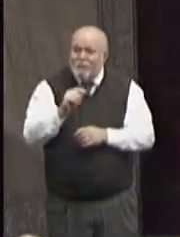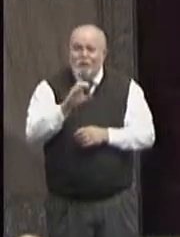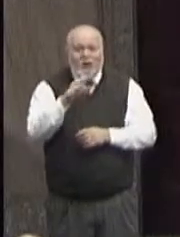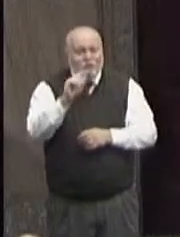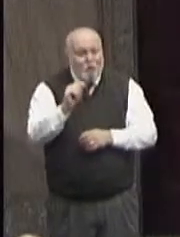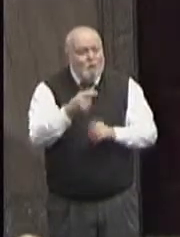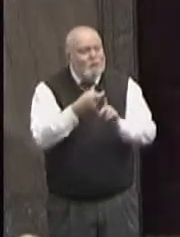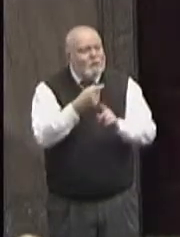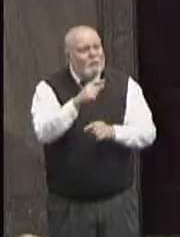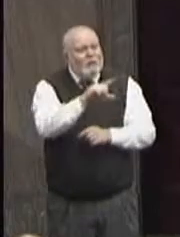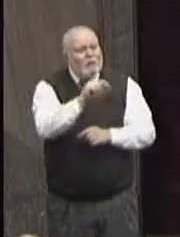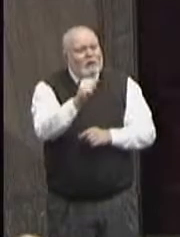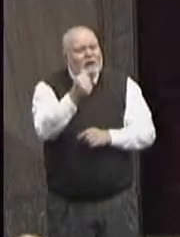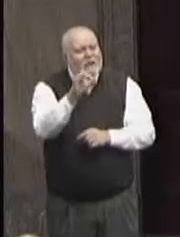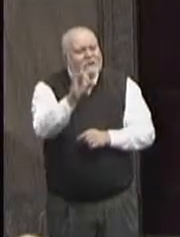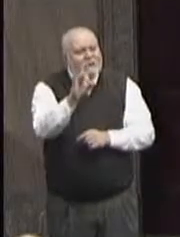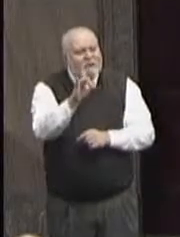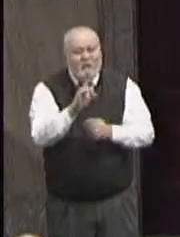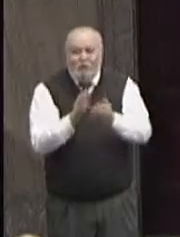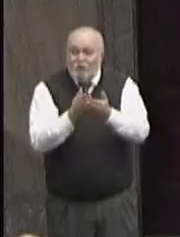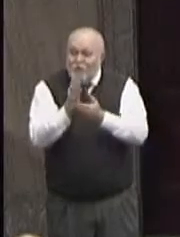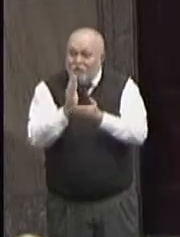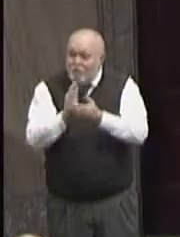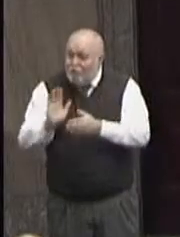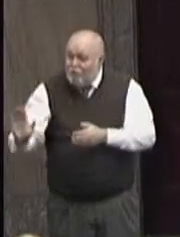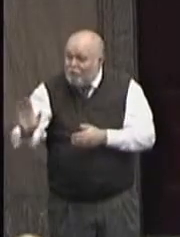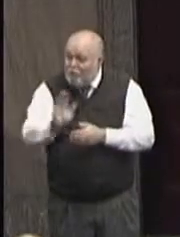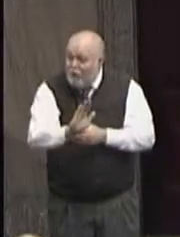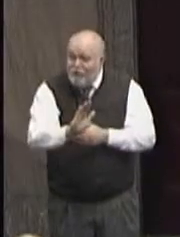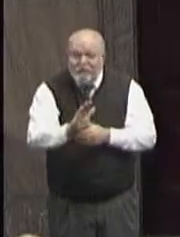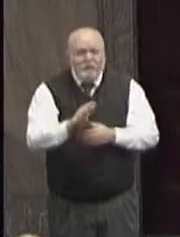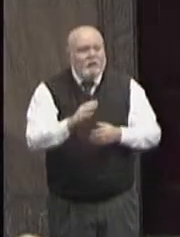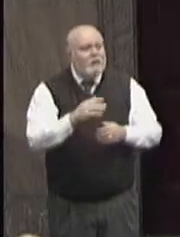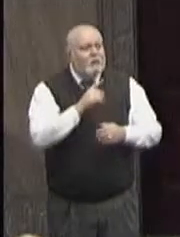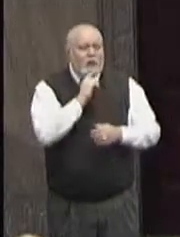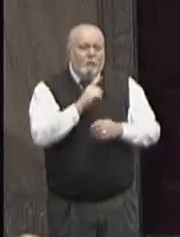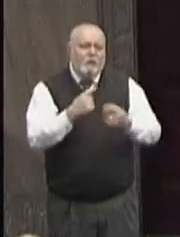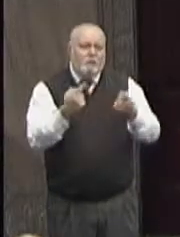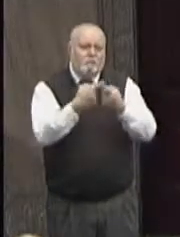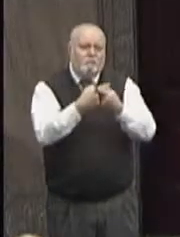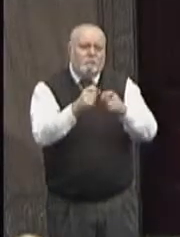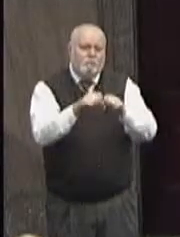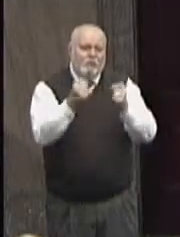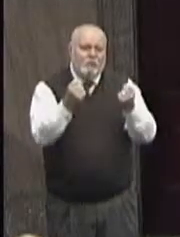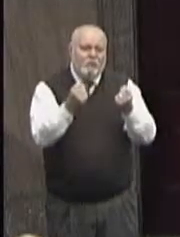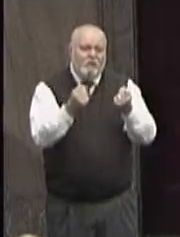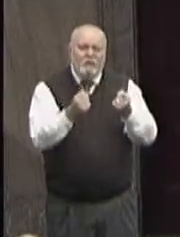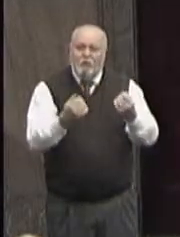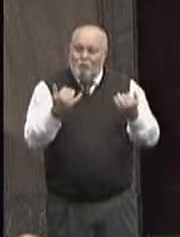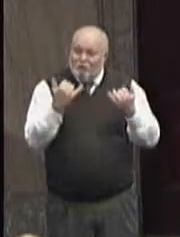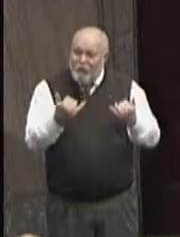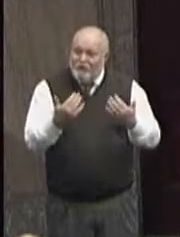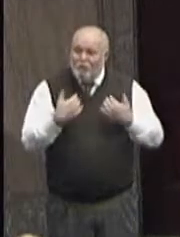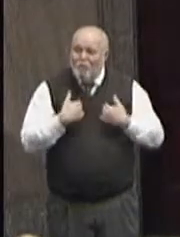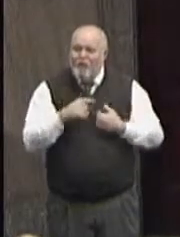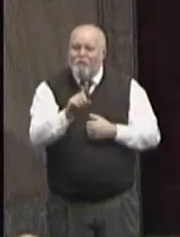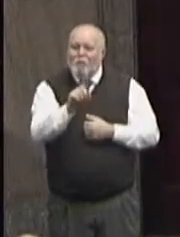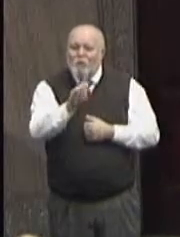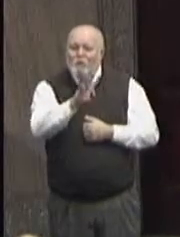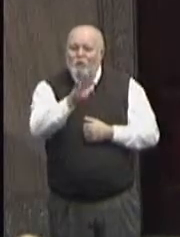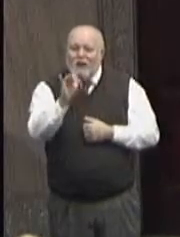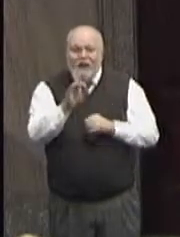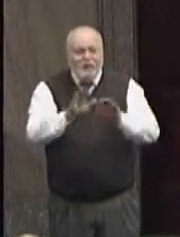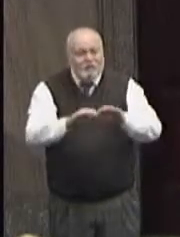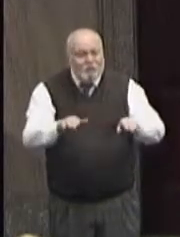of 2018. The rights of the children in your zip codes are being violated. Currently, we have 148